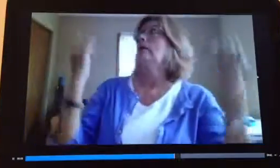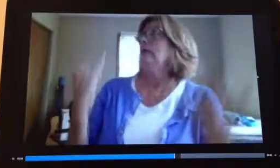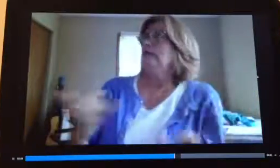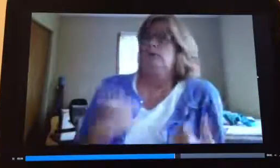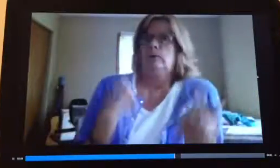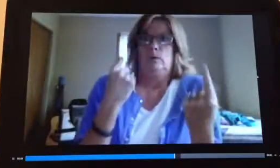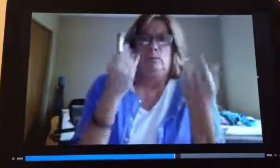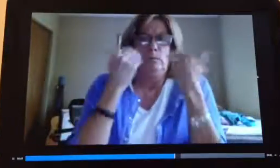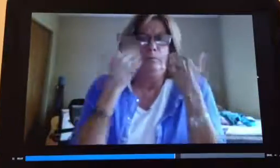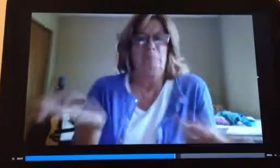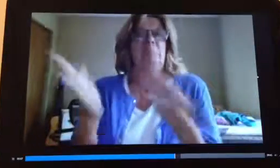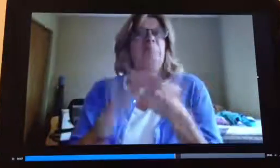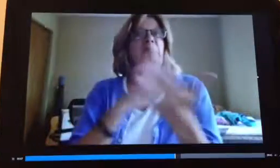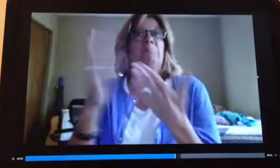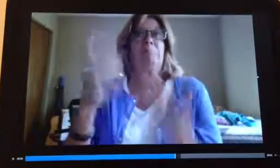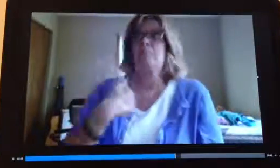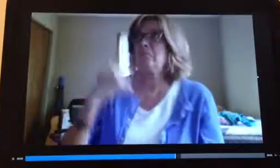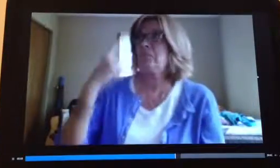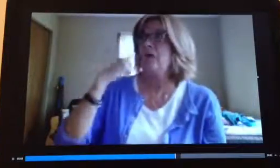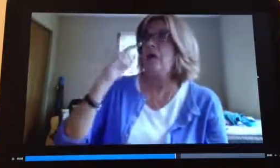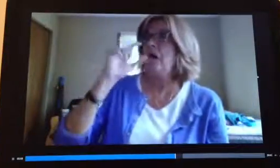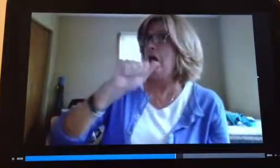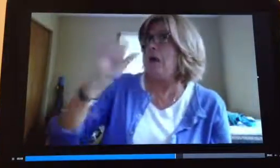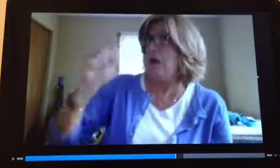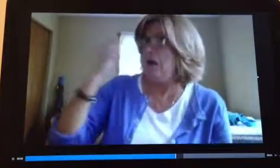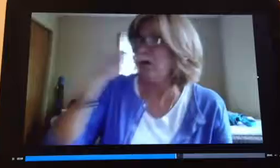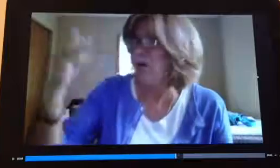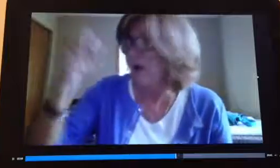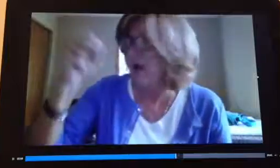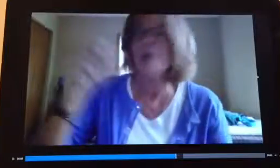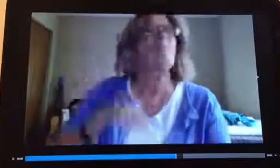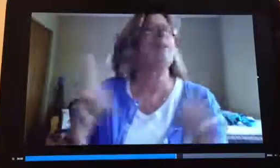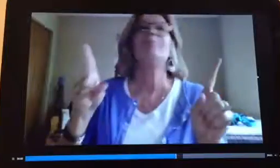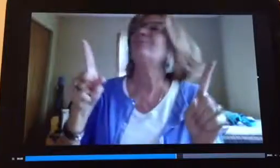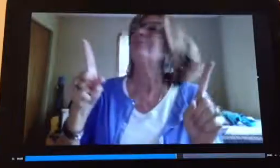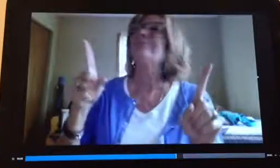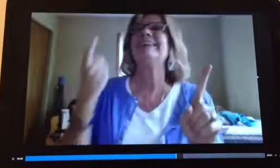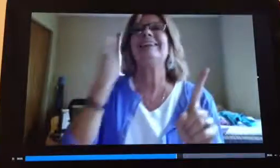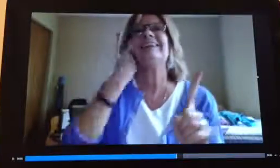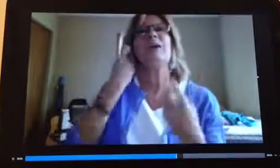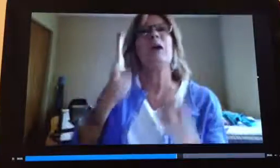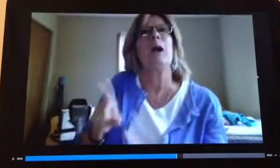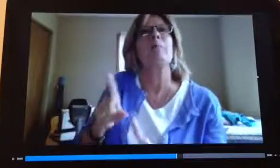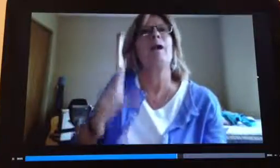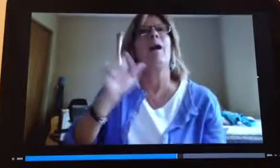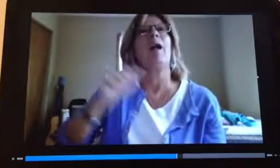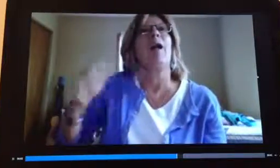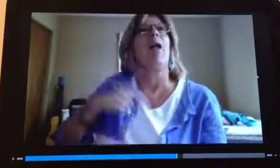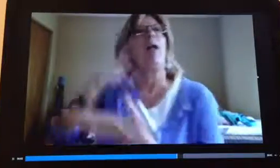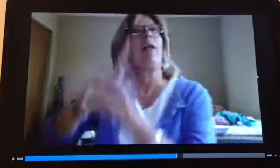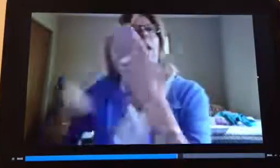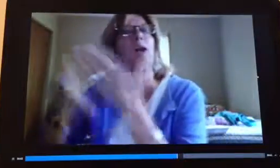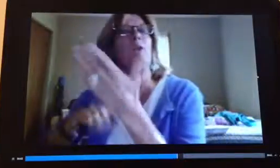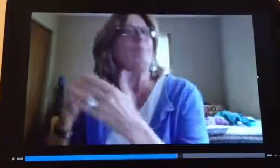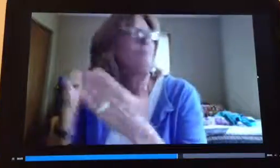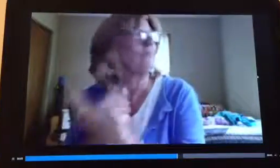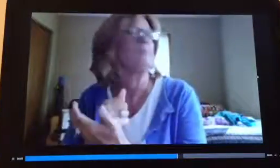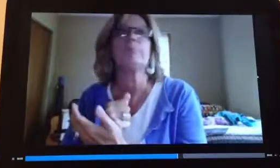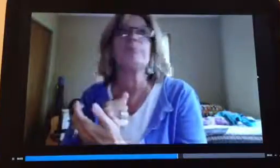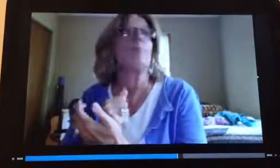didn't have any more brakes. I couldn't stop, and I was like, oh, I thought I could call AAA, but I had just canceled